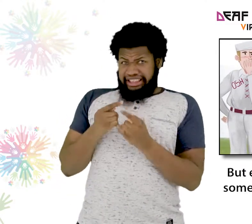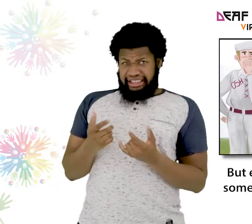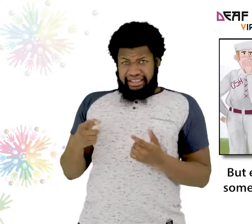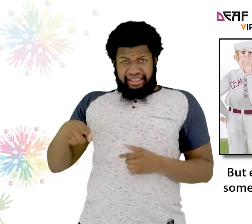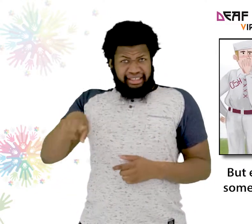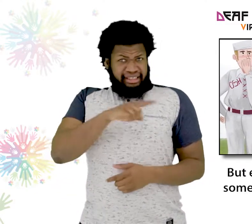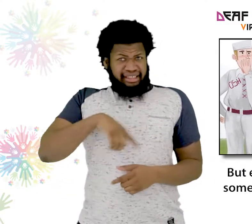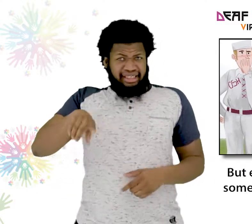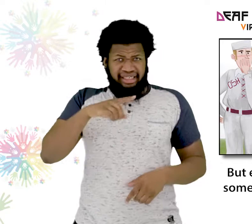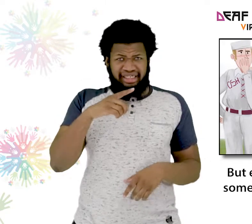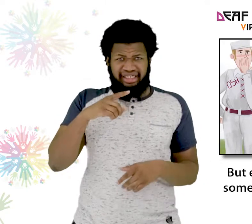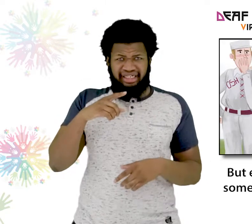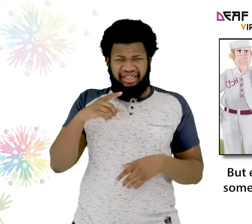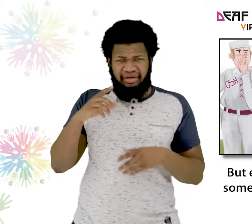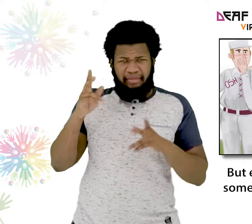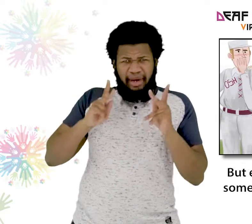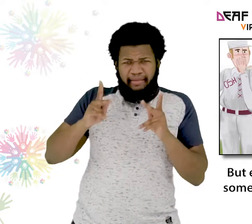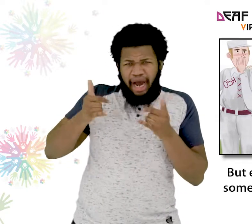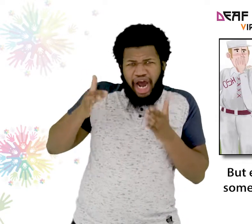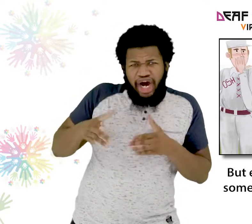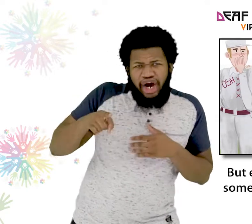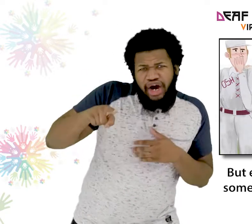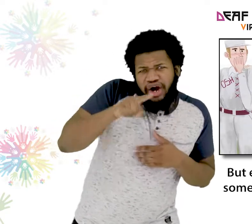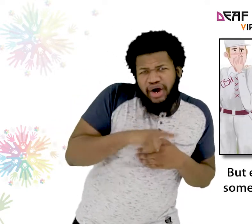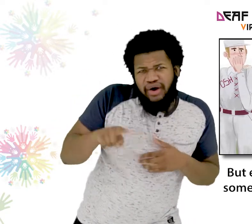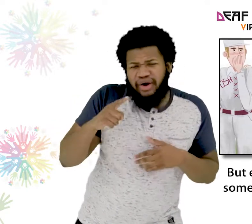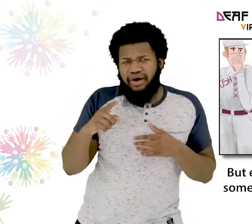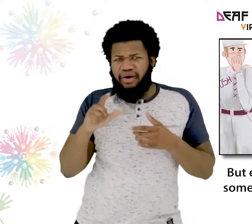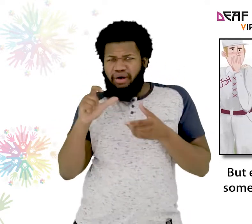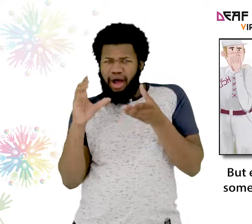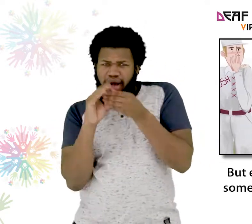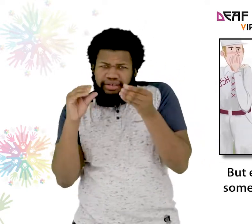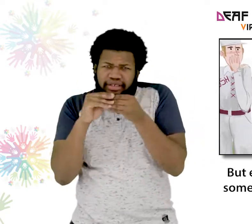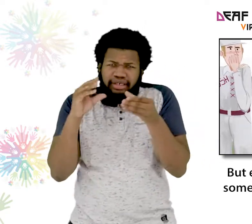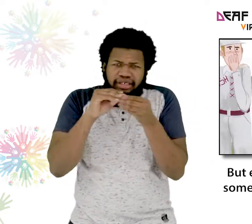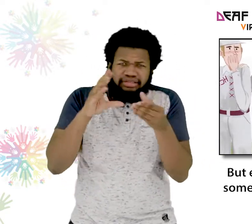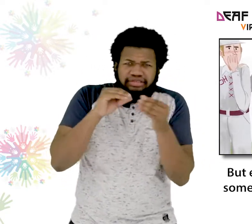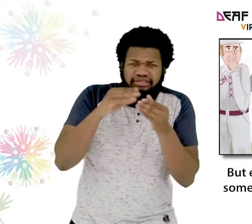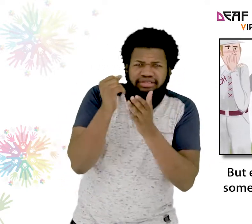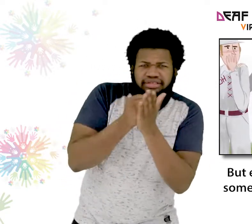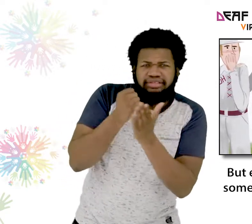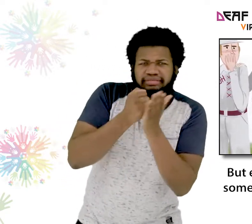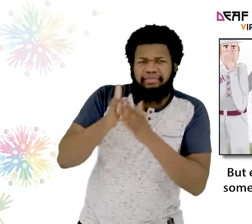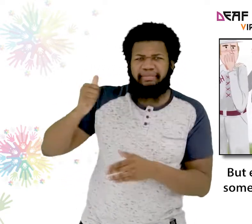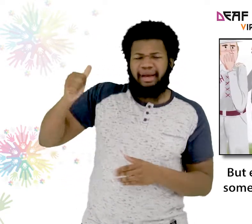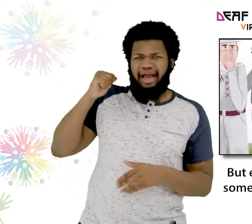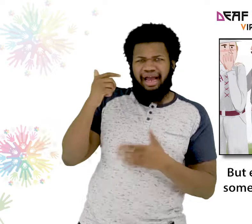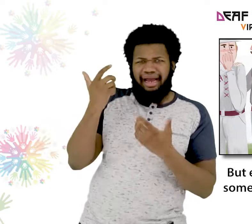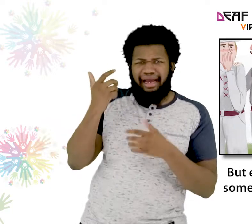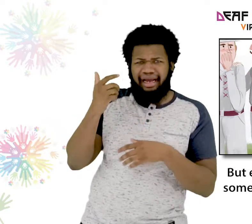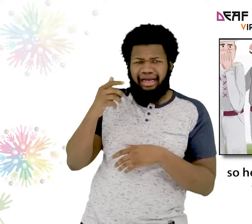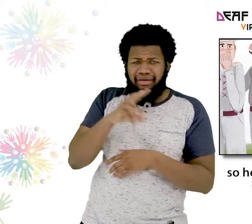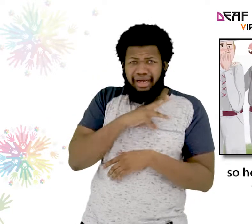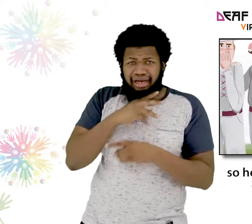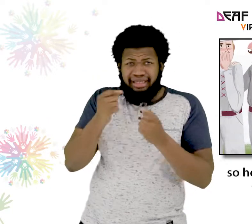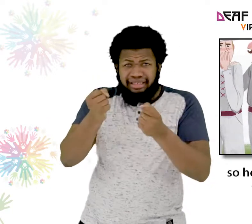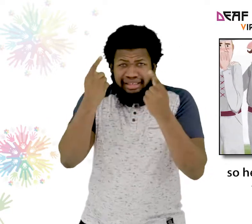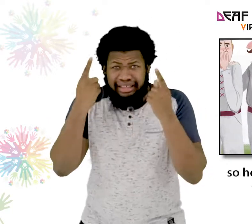But even on his new team, some players talked behind his back. So he